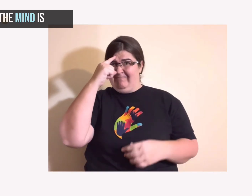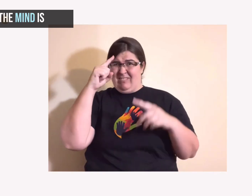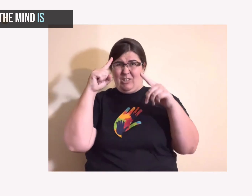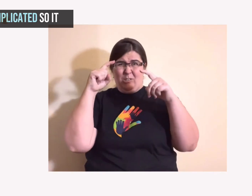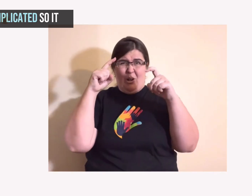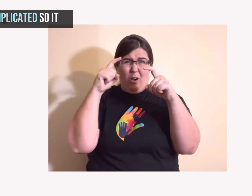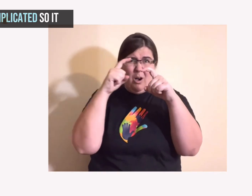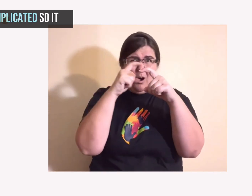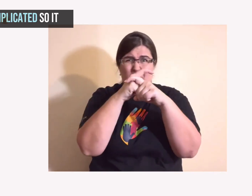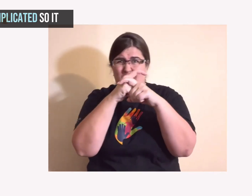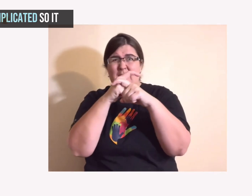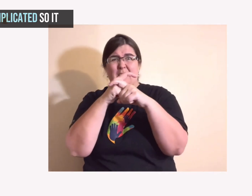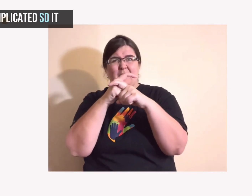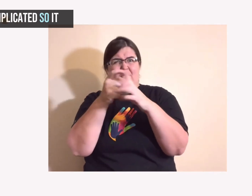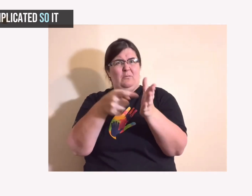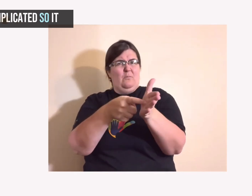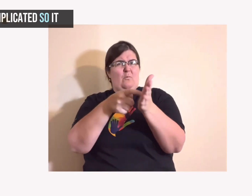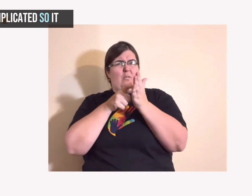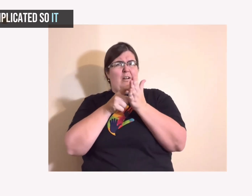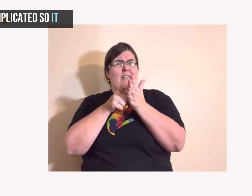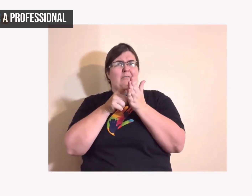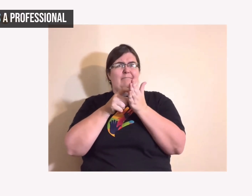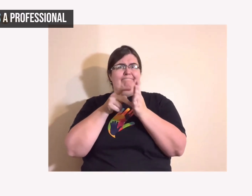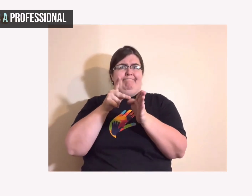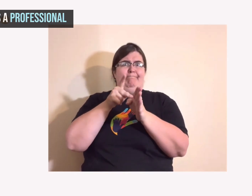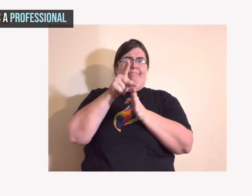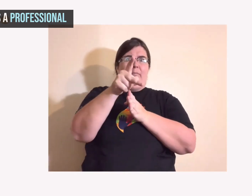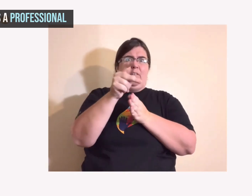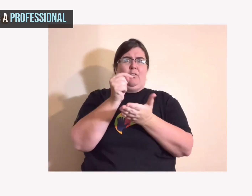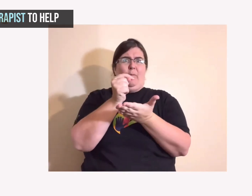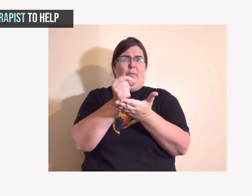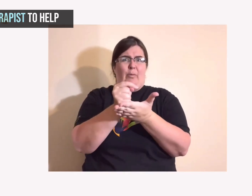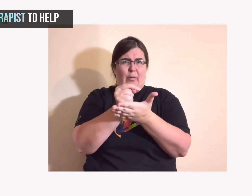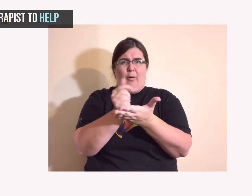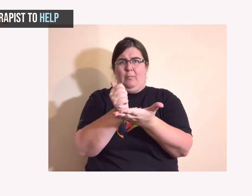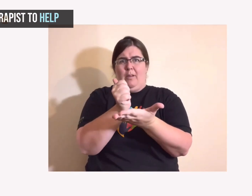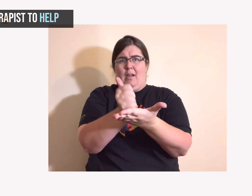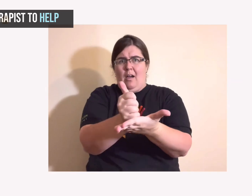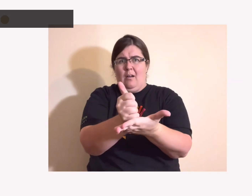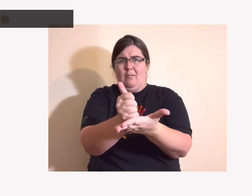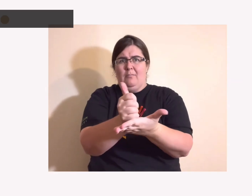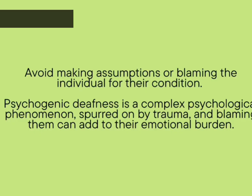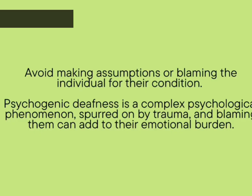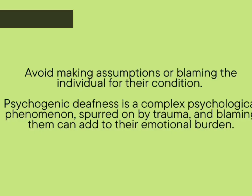The mind is complicated, so it needs a professional therapist to help.